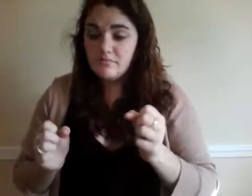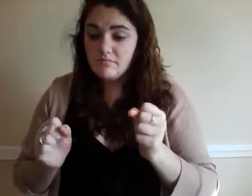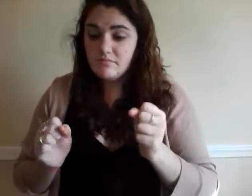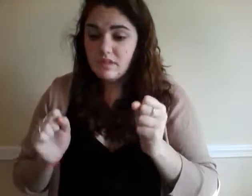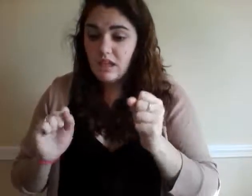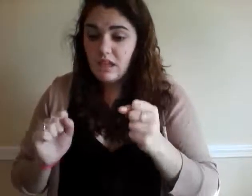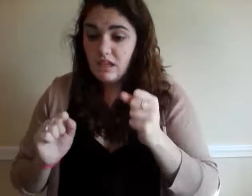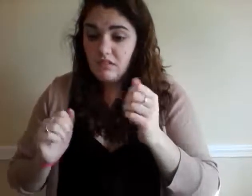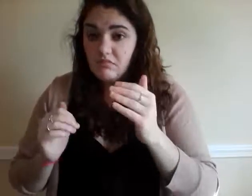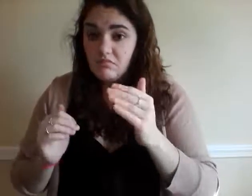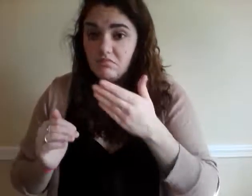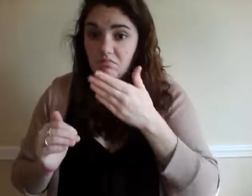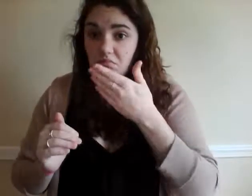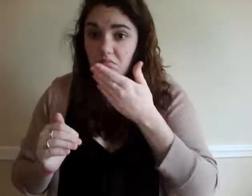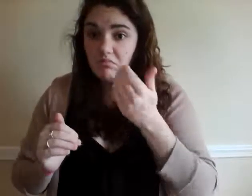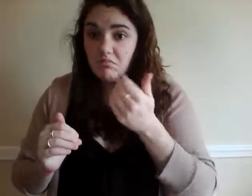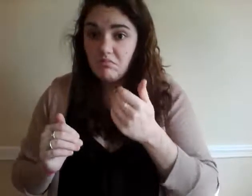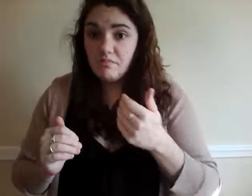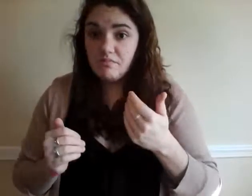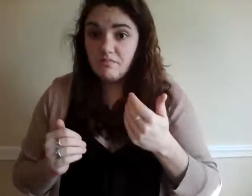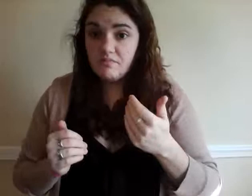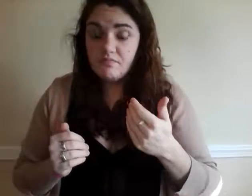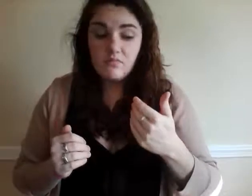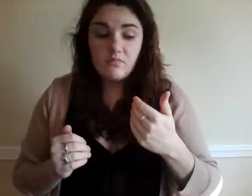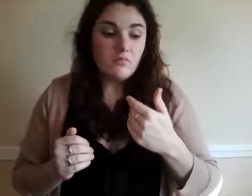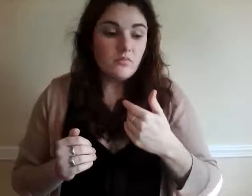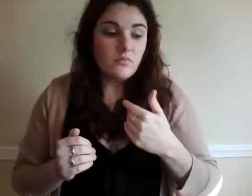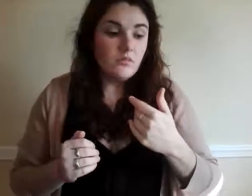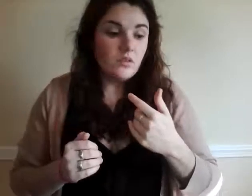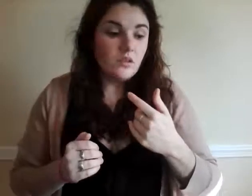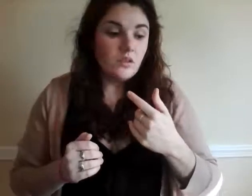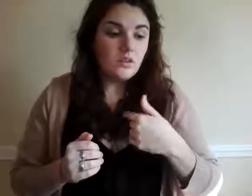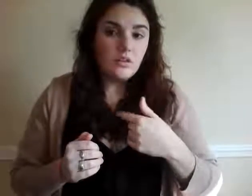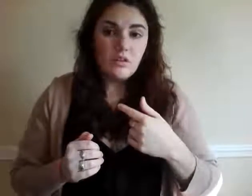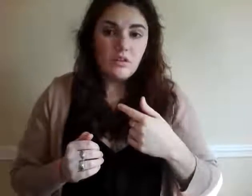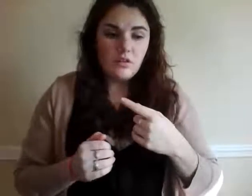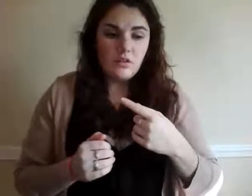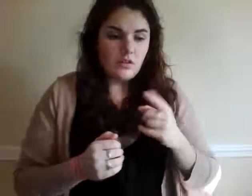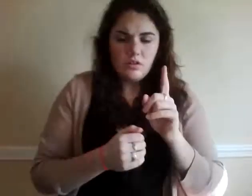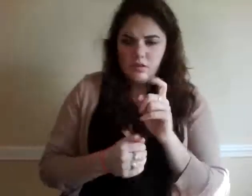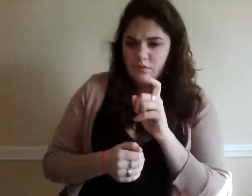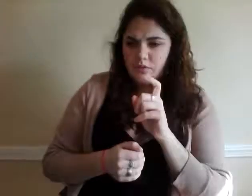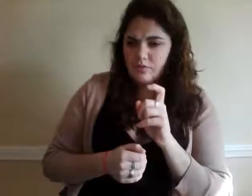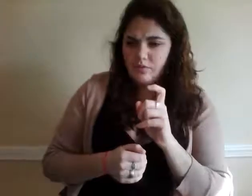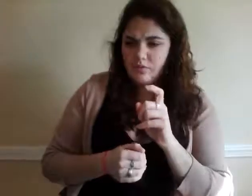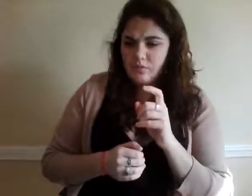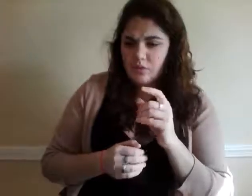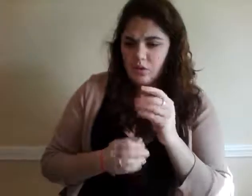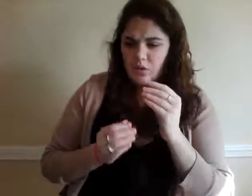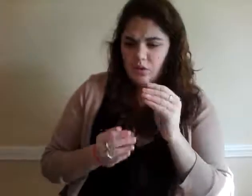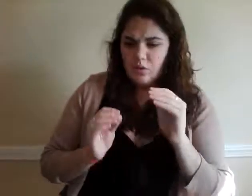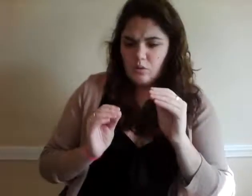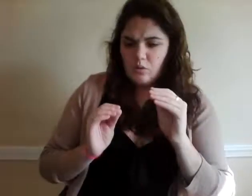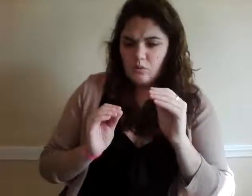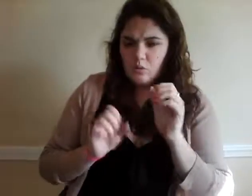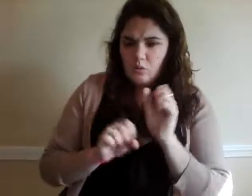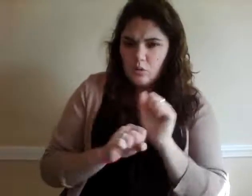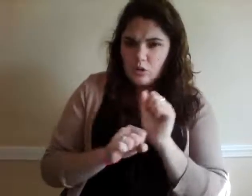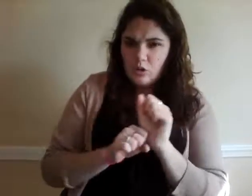in your classroom. Are you willing to work with a deaf child in your classroom? Oh, I would be willing to. I think I would need some cues